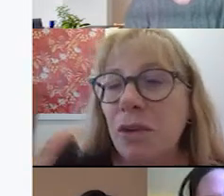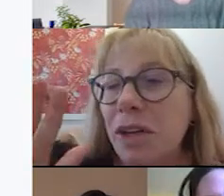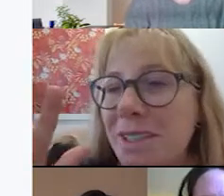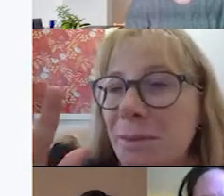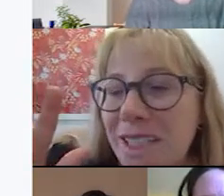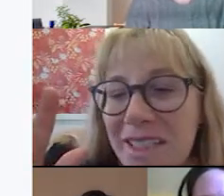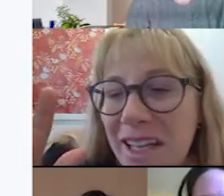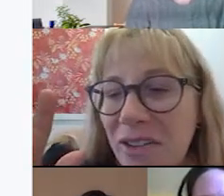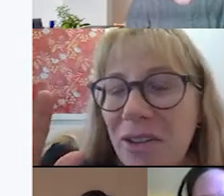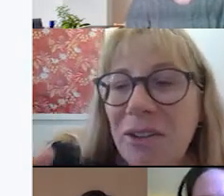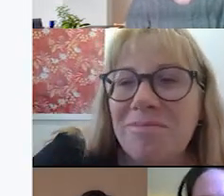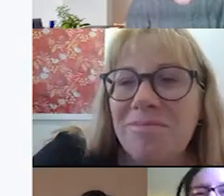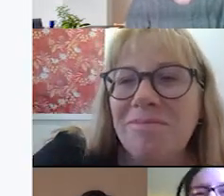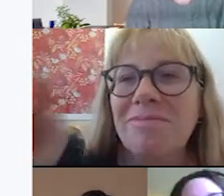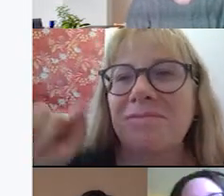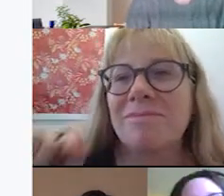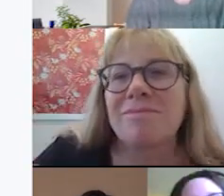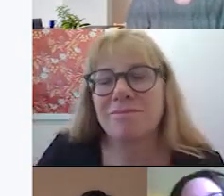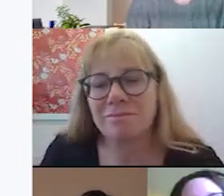I enjoy it just as much as they do.